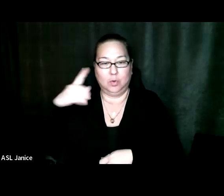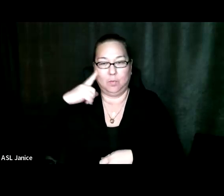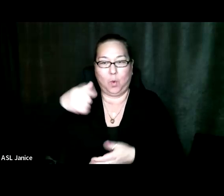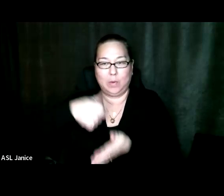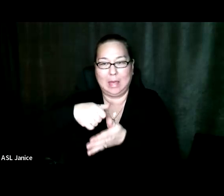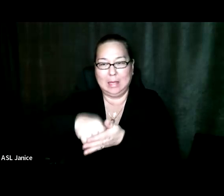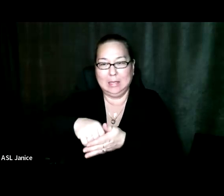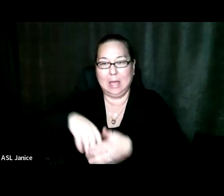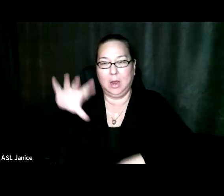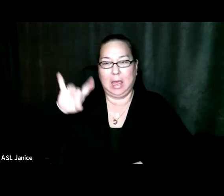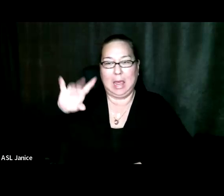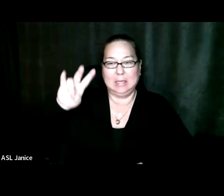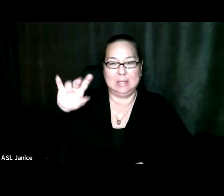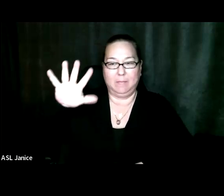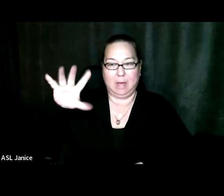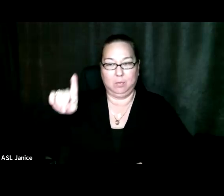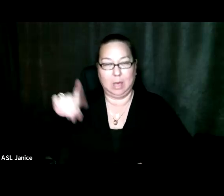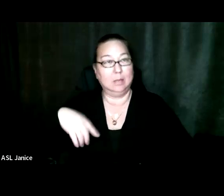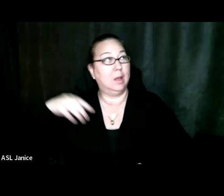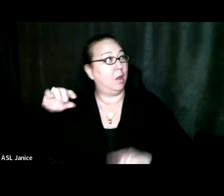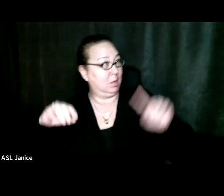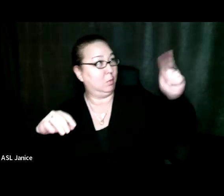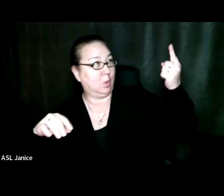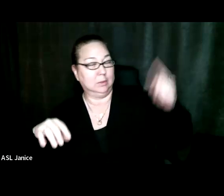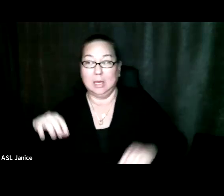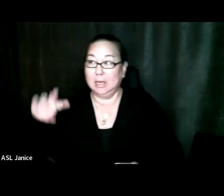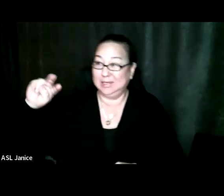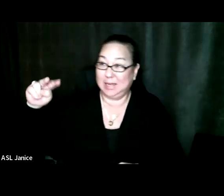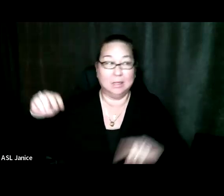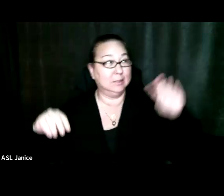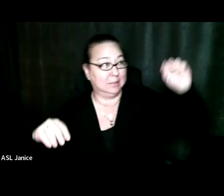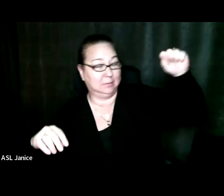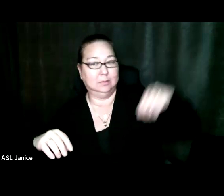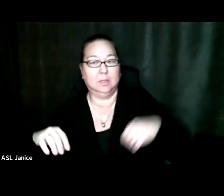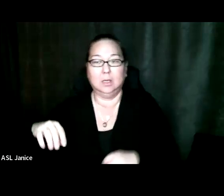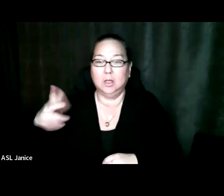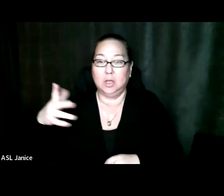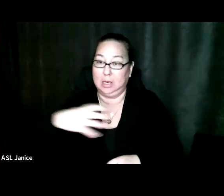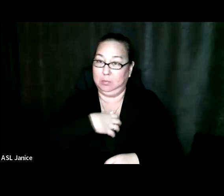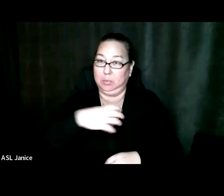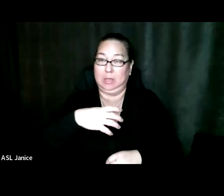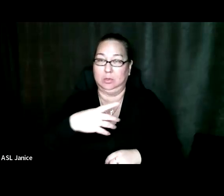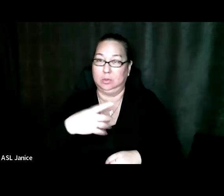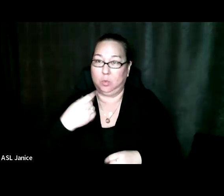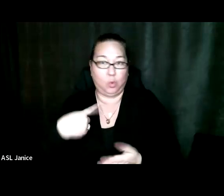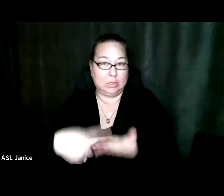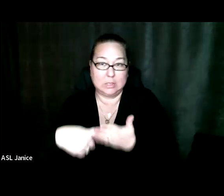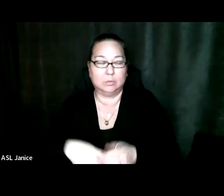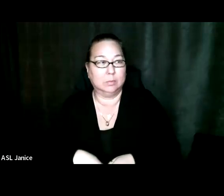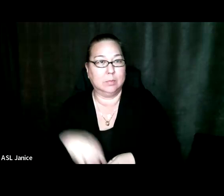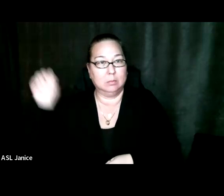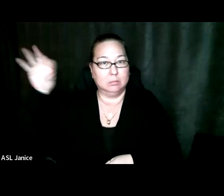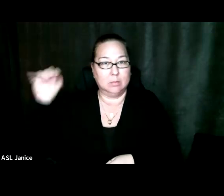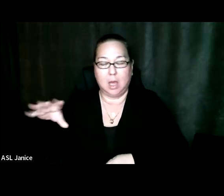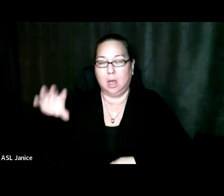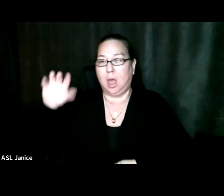moved. Thank you. Is there a second? Second. Is there any discussion or objection to the motion? Ms. Parvex, will you please call the roll? Dr.